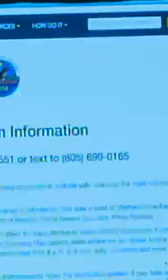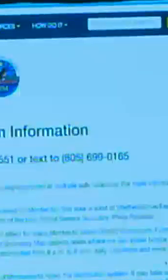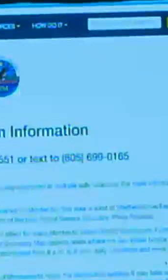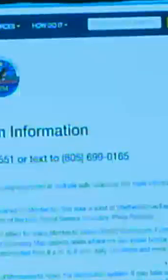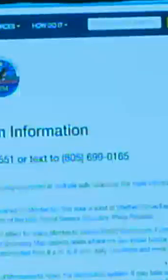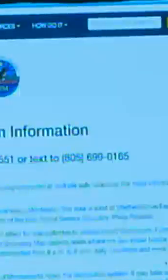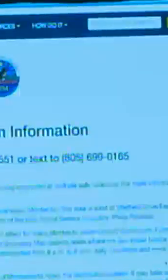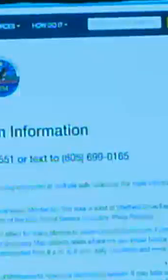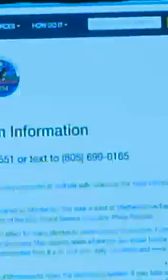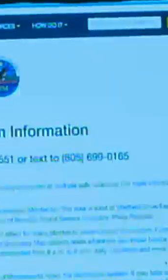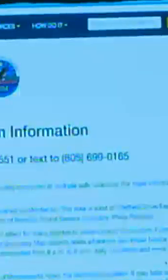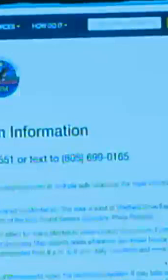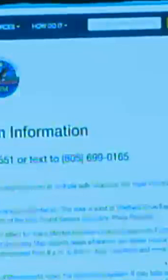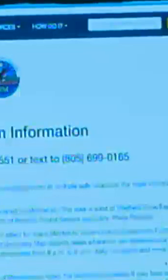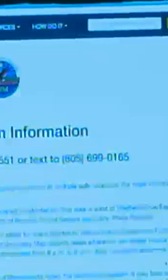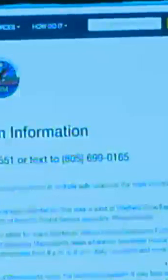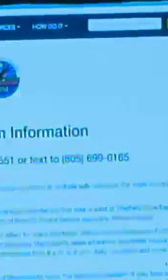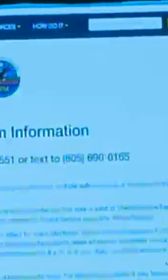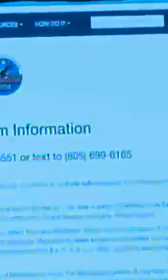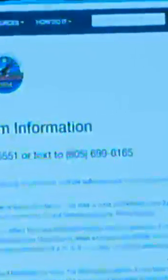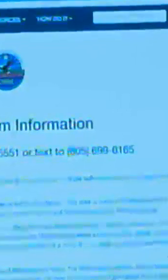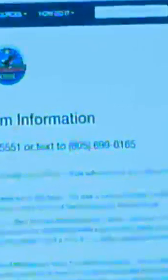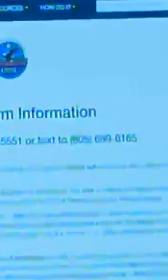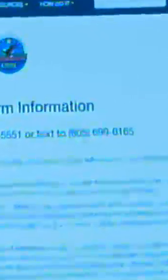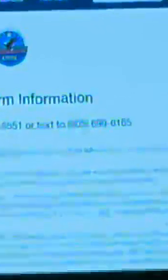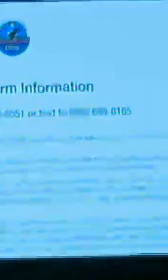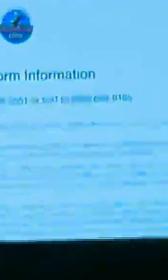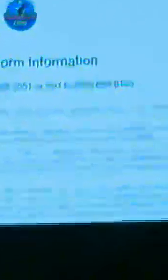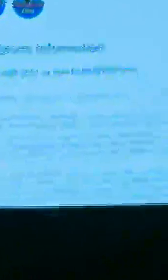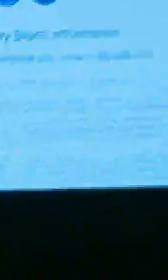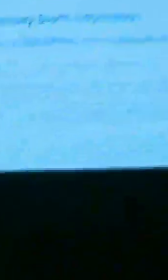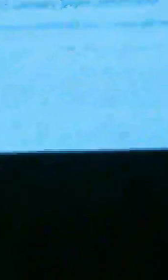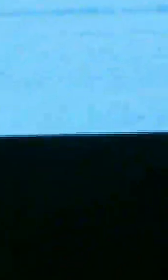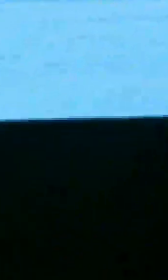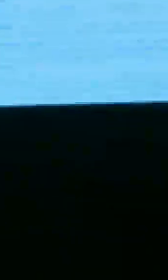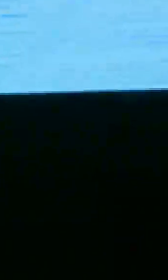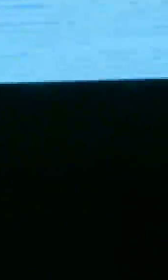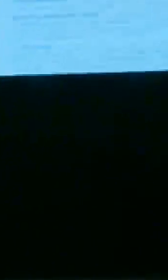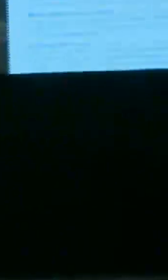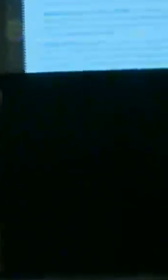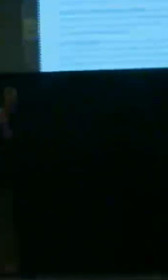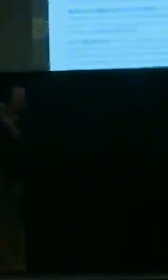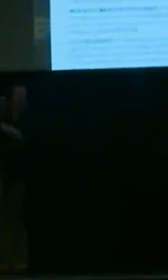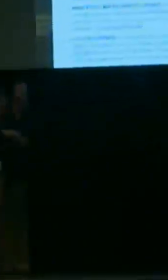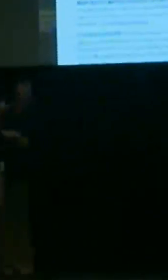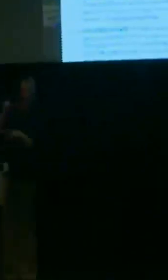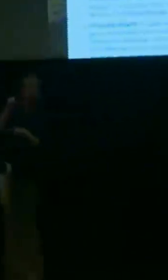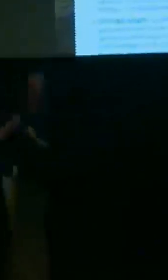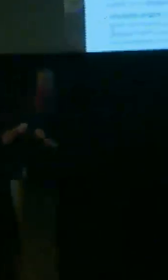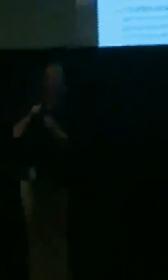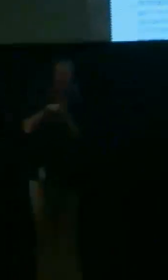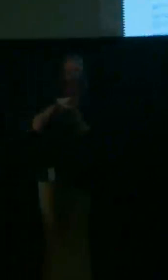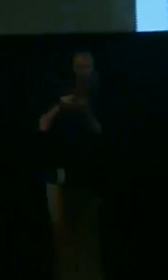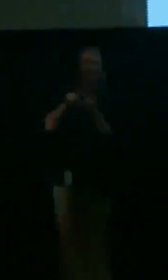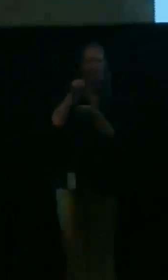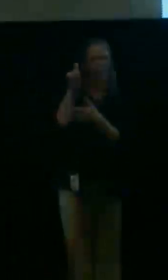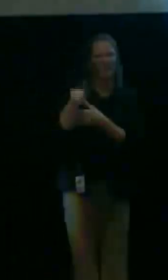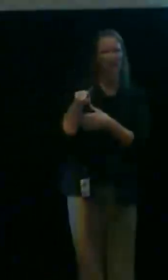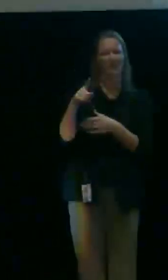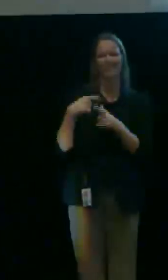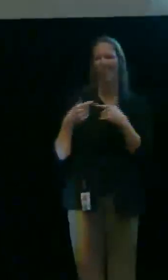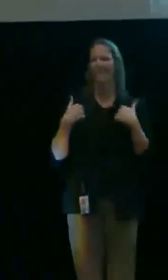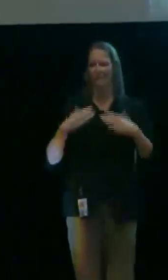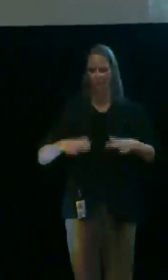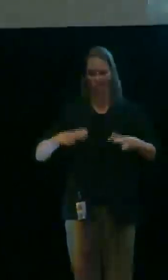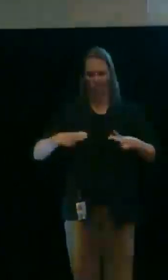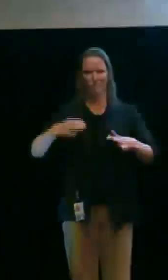before we get started. We have slips in the back in the lobby to put your questions in, and there's a bucket to drop it in, and we'll be